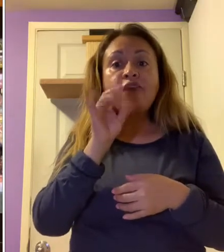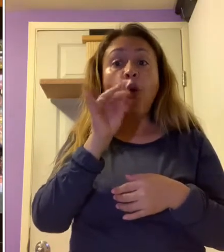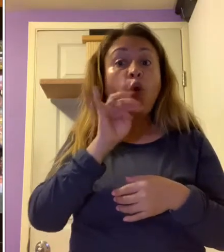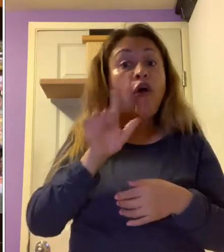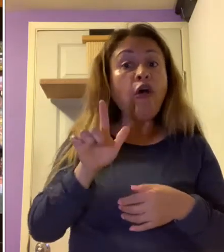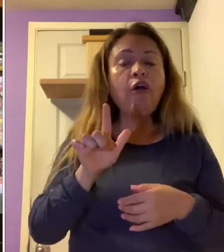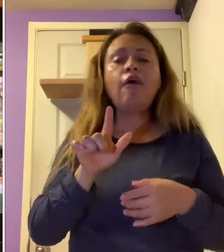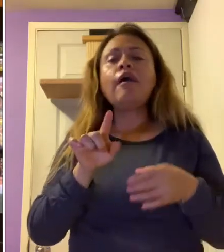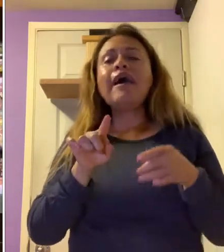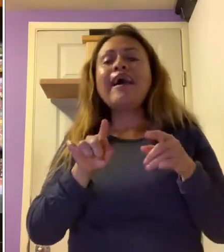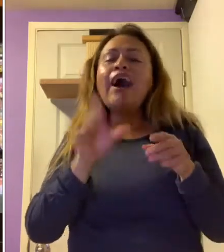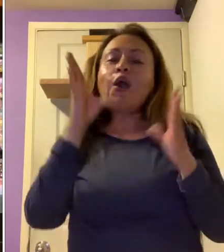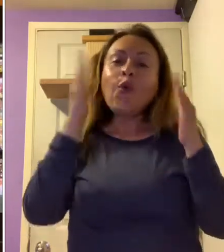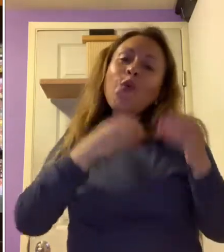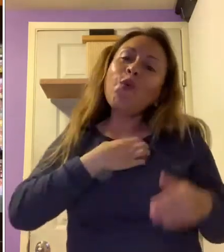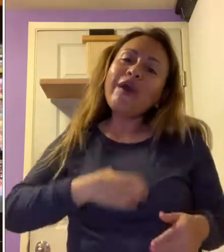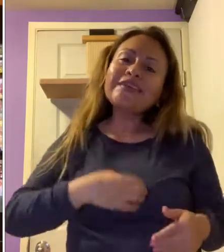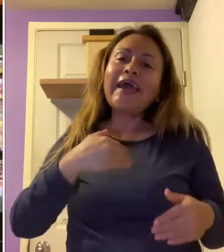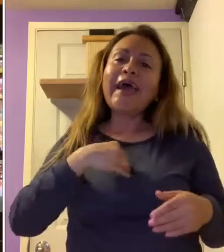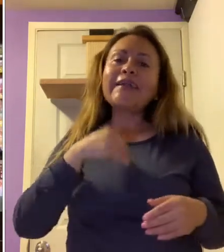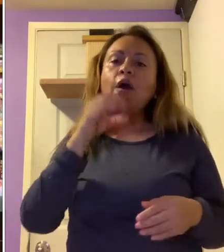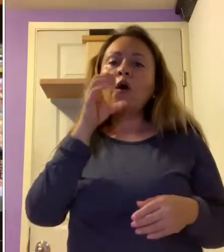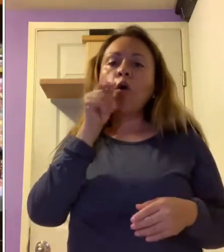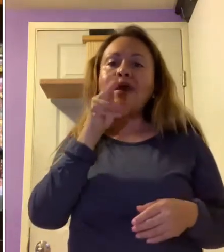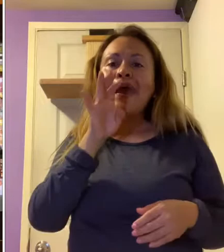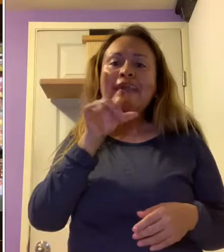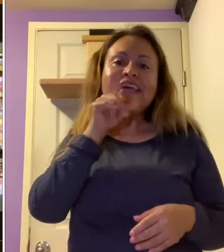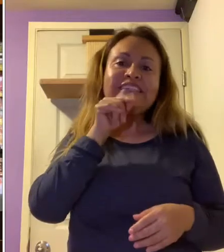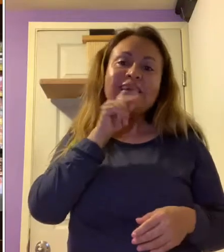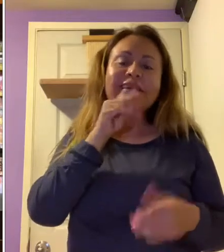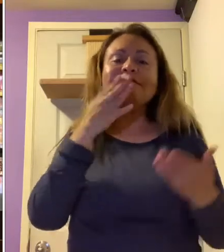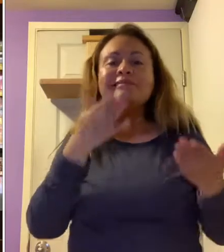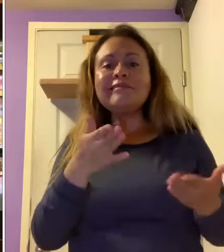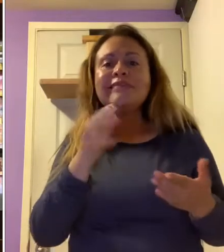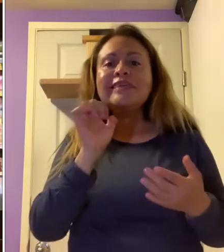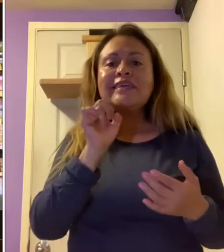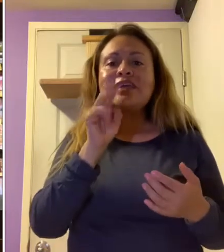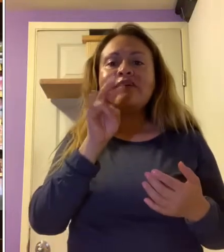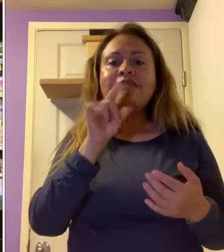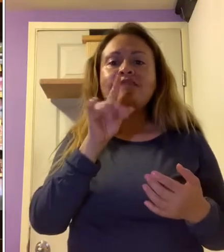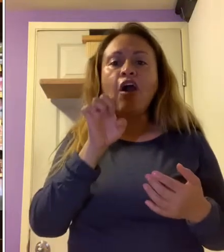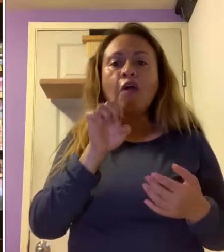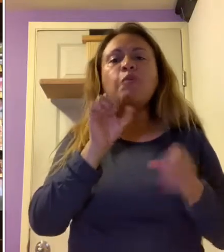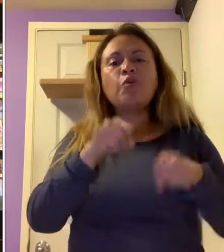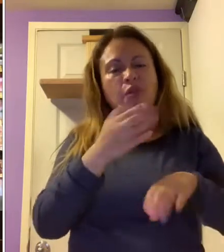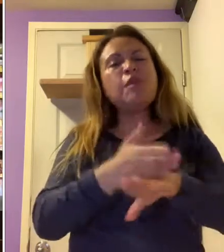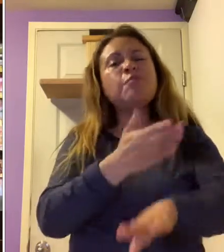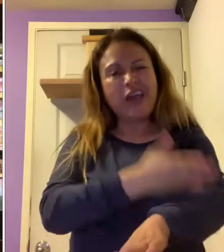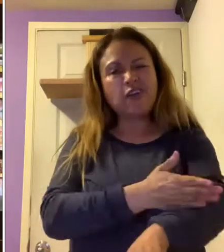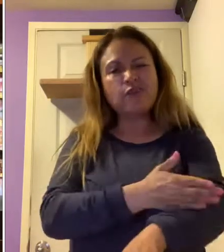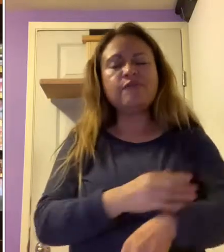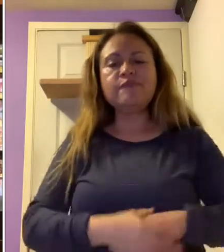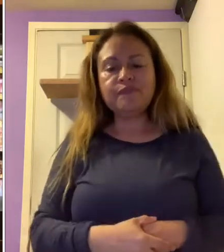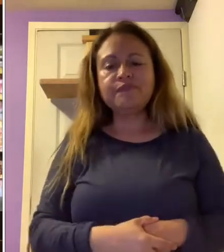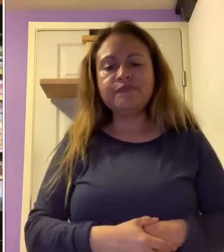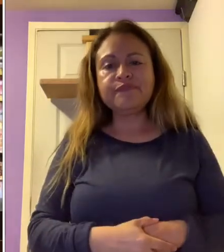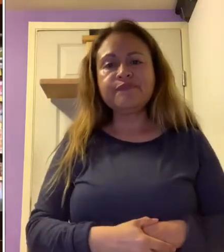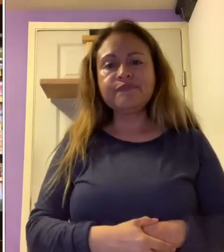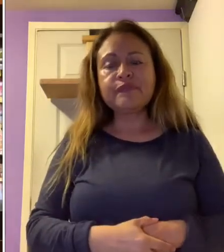it was organic chicken, but I can't find that anywhere here. So just read the ingredients because for the most part, Evolve could be better.